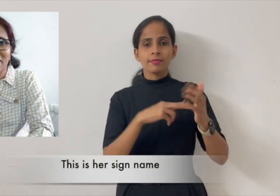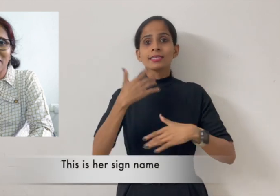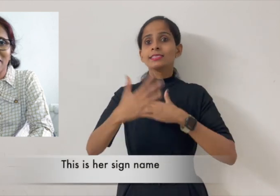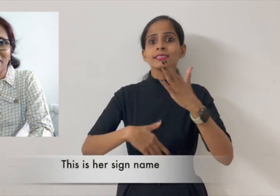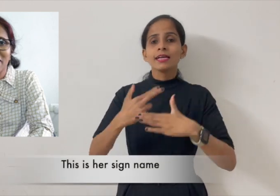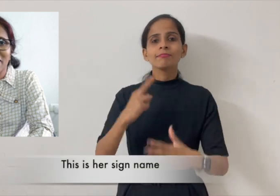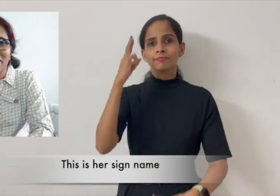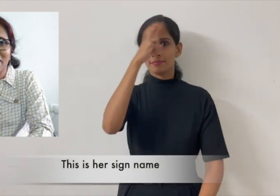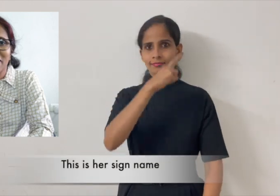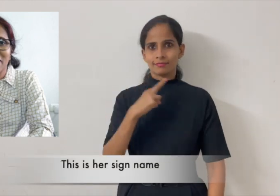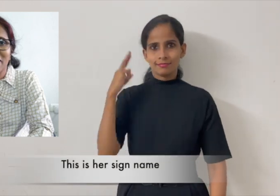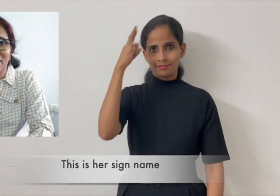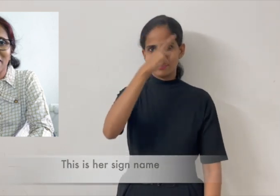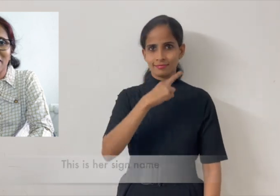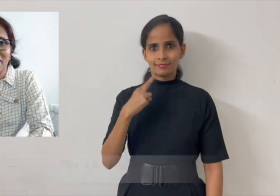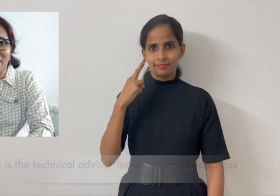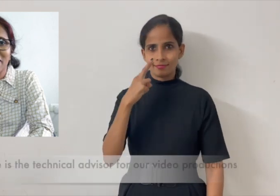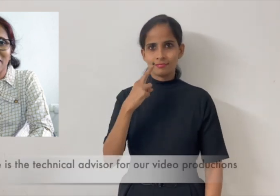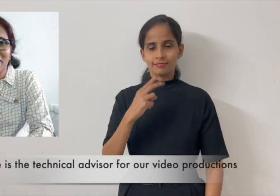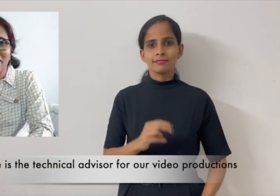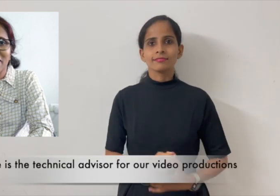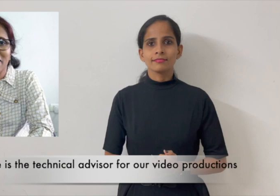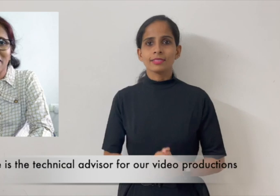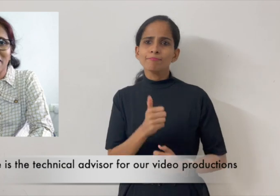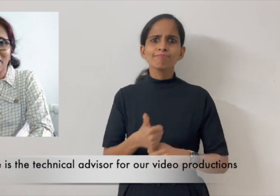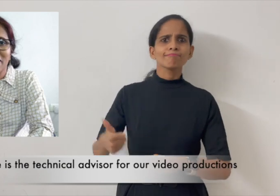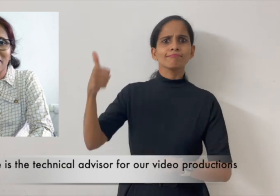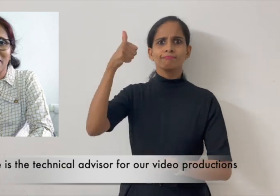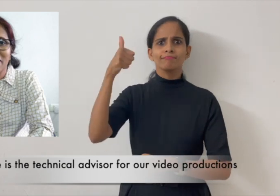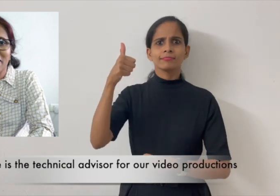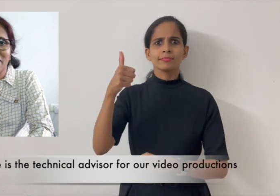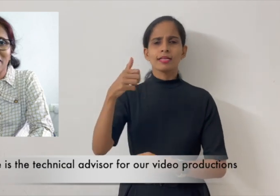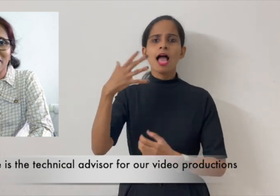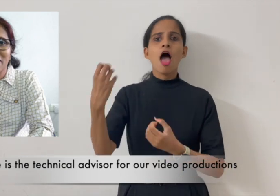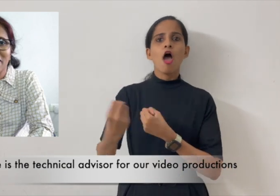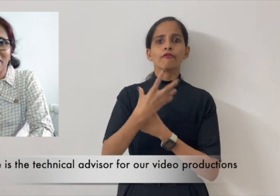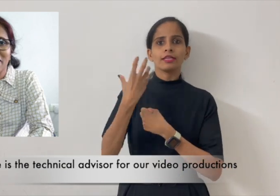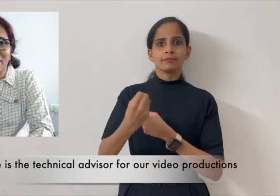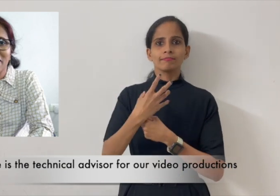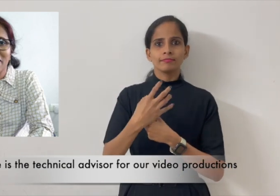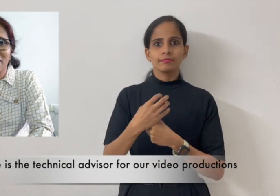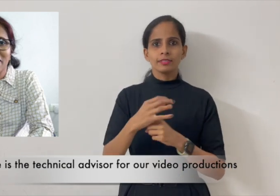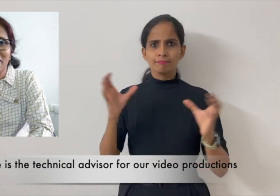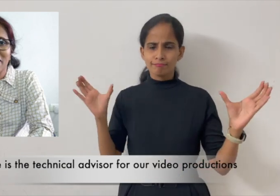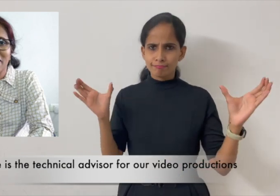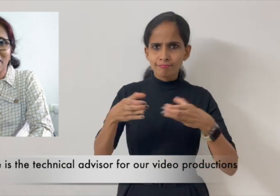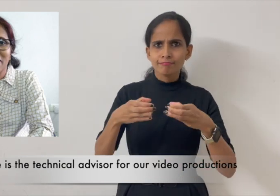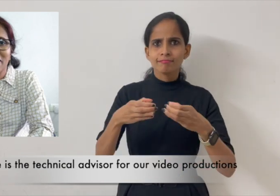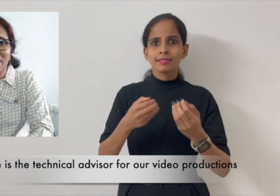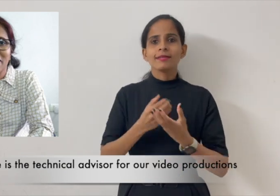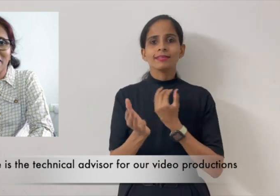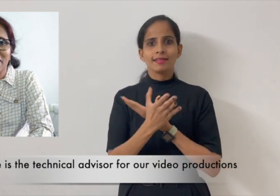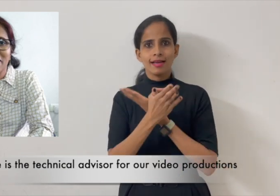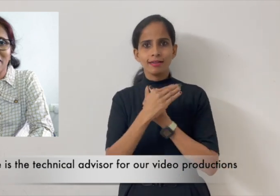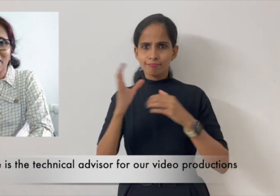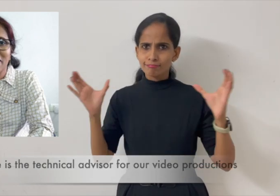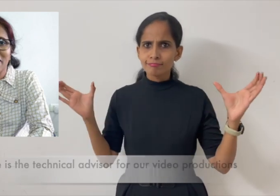This is her sign name. She is the technical advisor for our video productions at